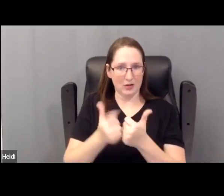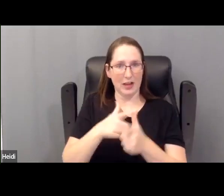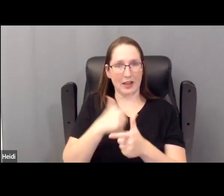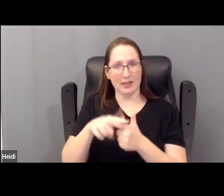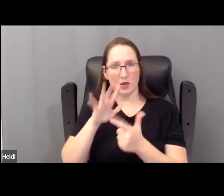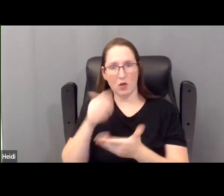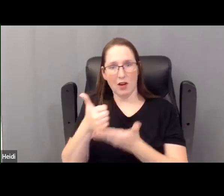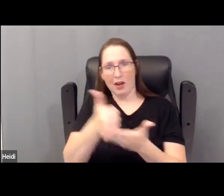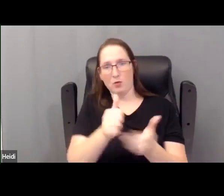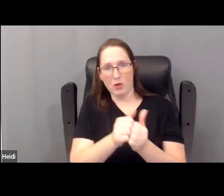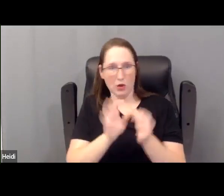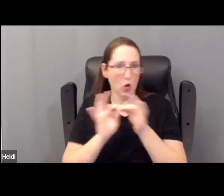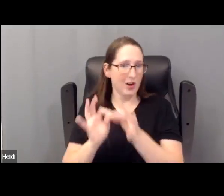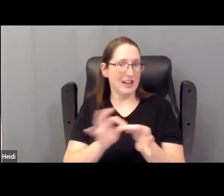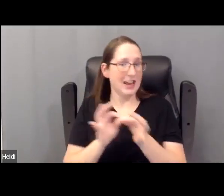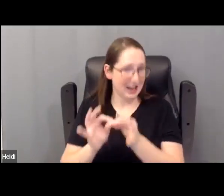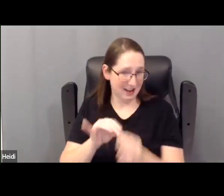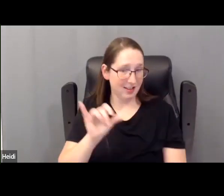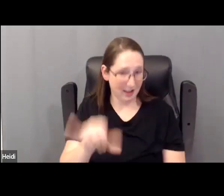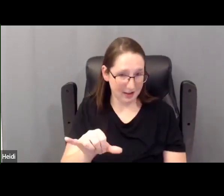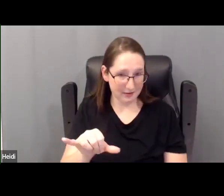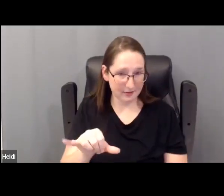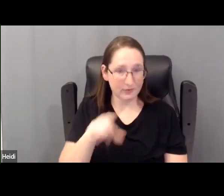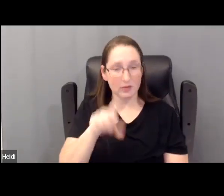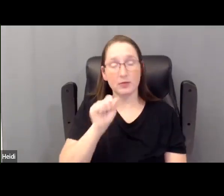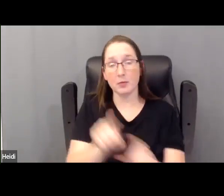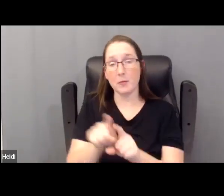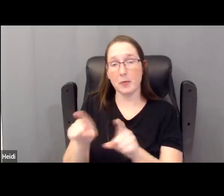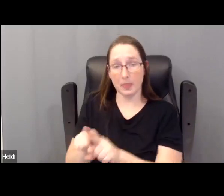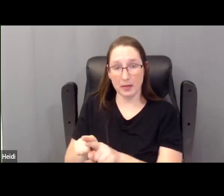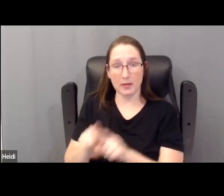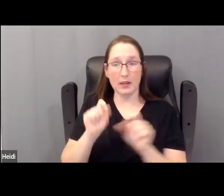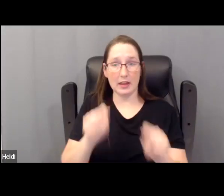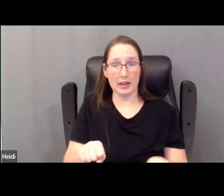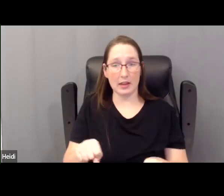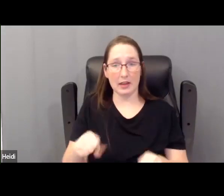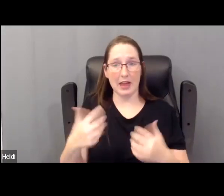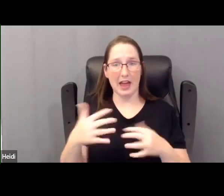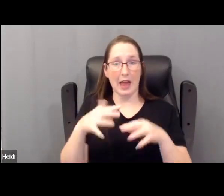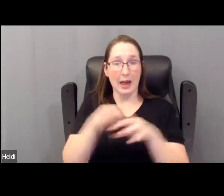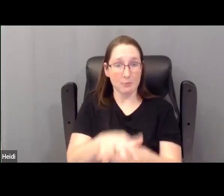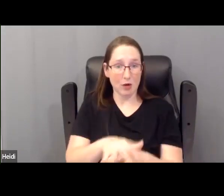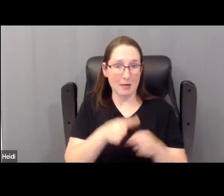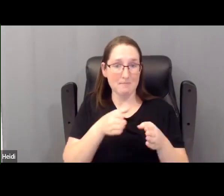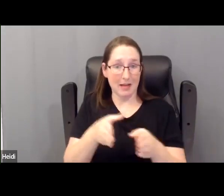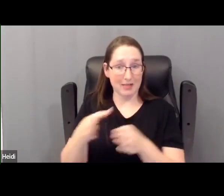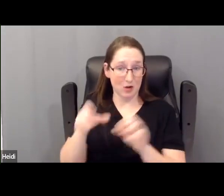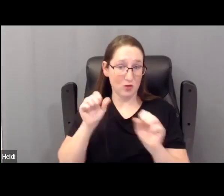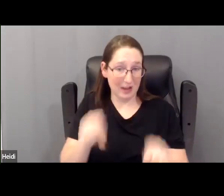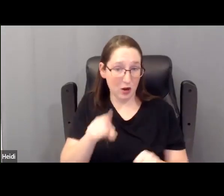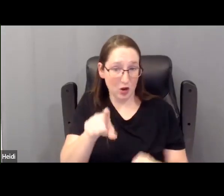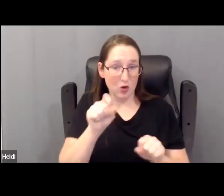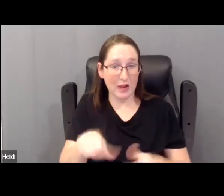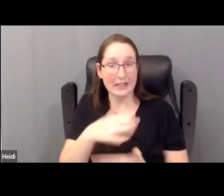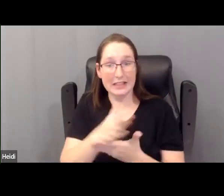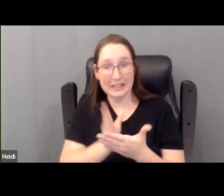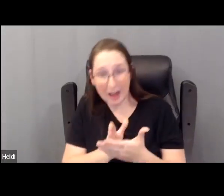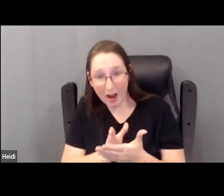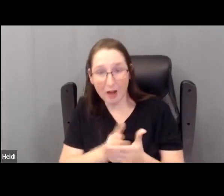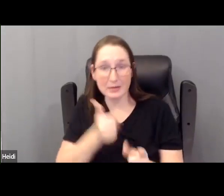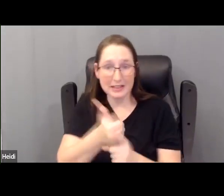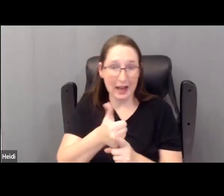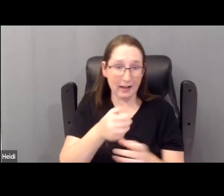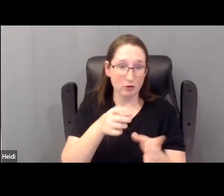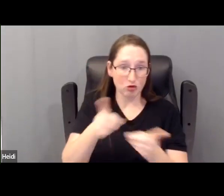kind of coordinate that. You can also do a hybrid method, and that means that you can do some self-directing and